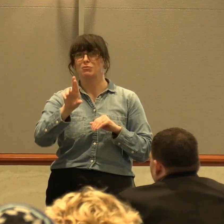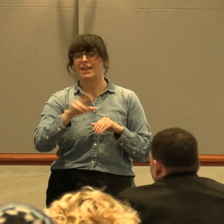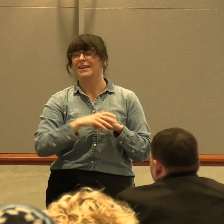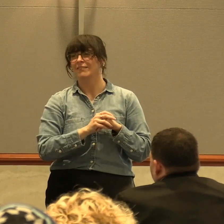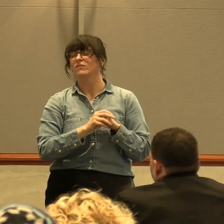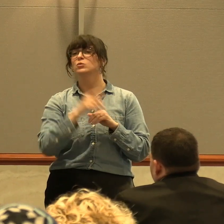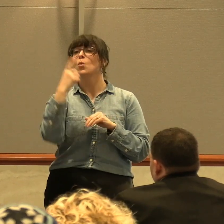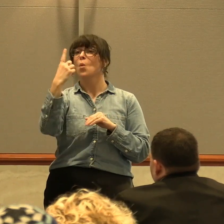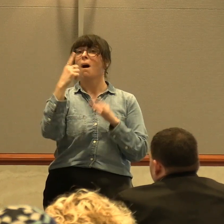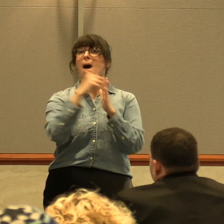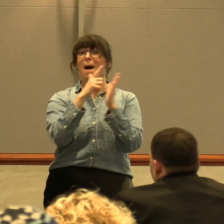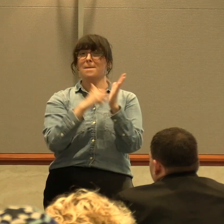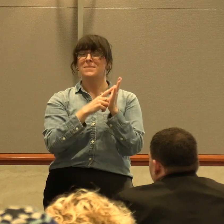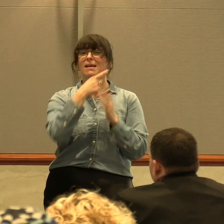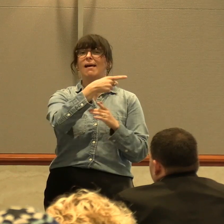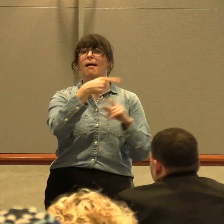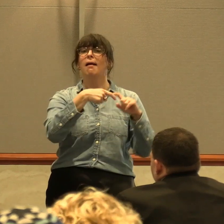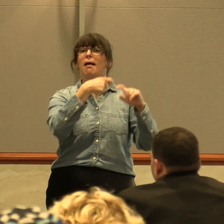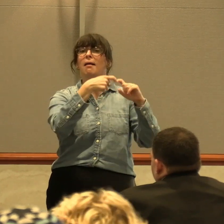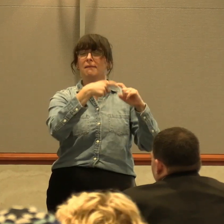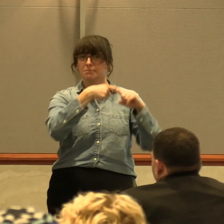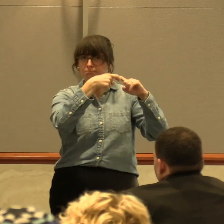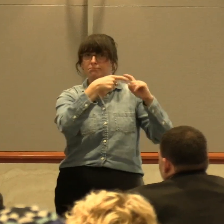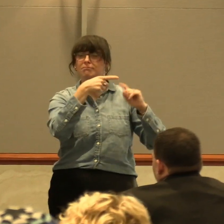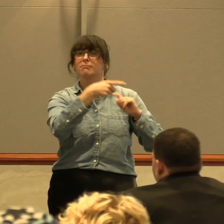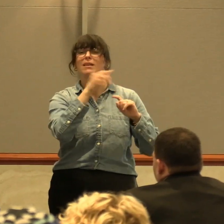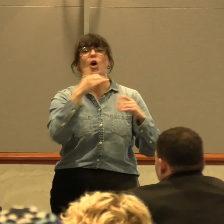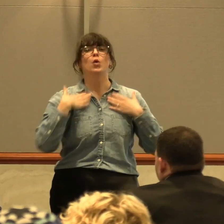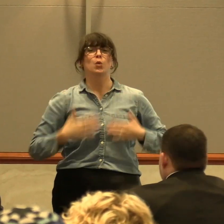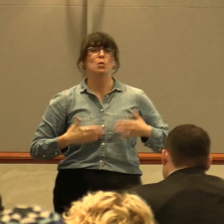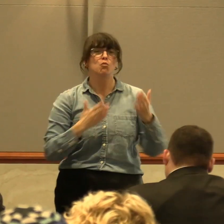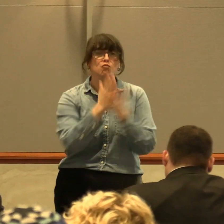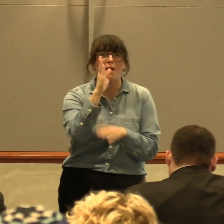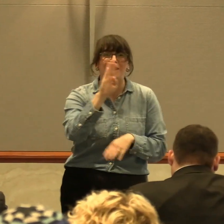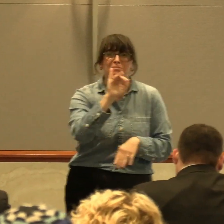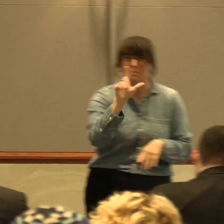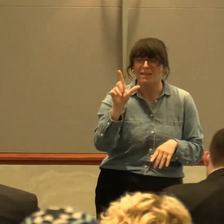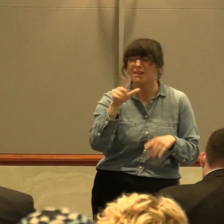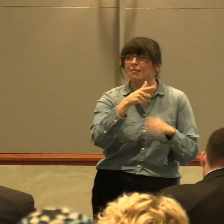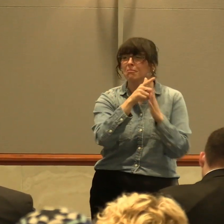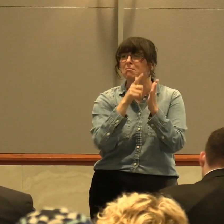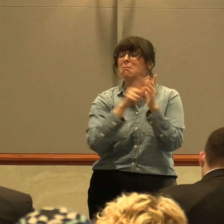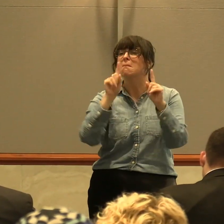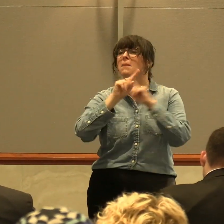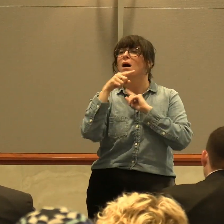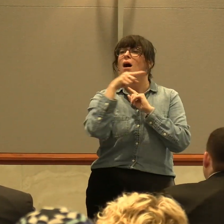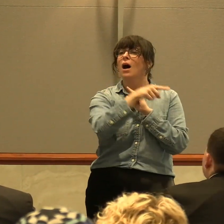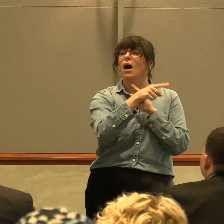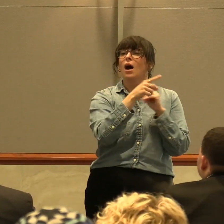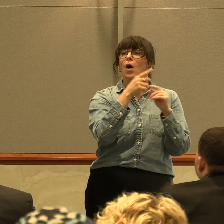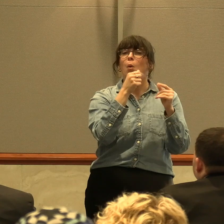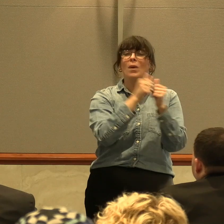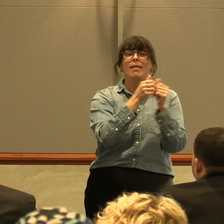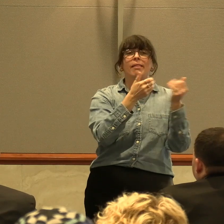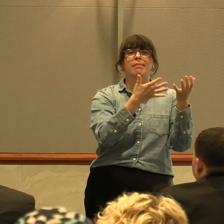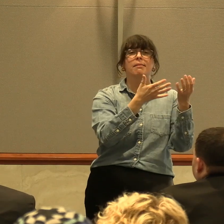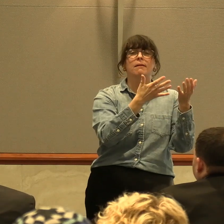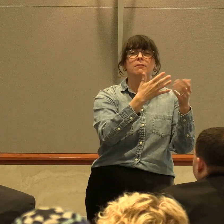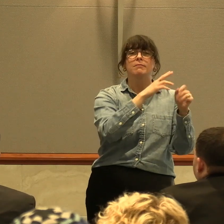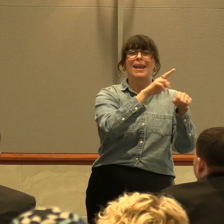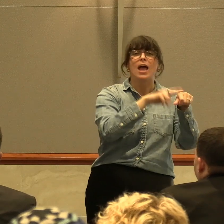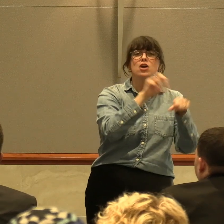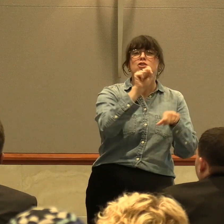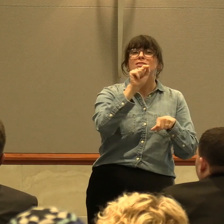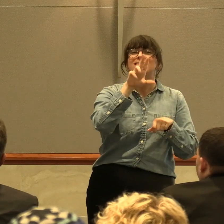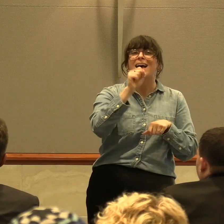was one bill that was pending. That was a human rights bill, but it dealt with the favored nation status of